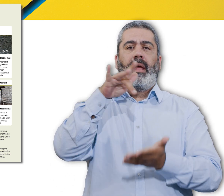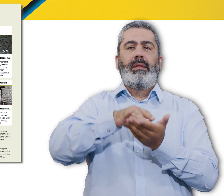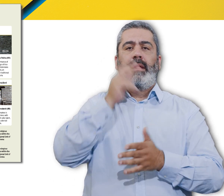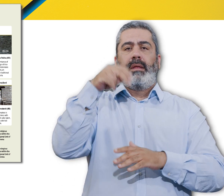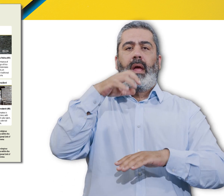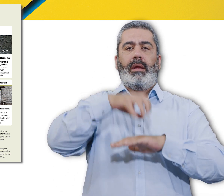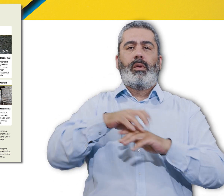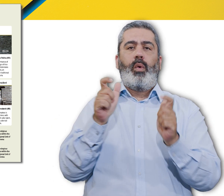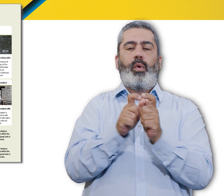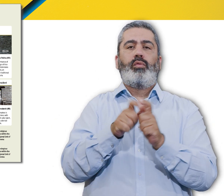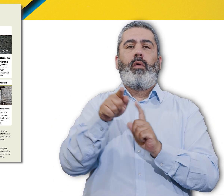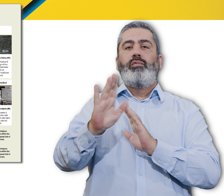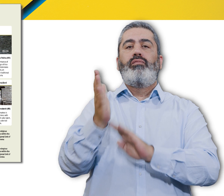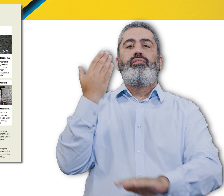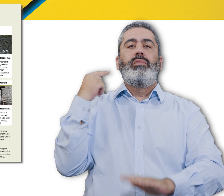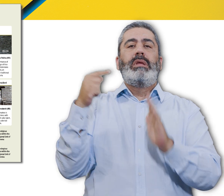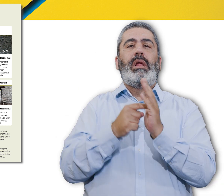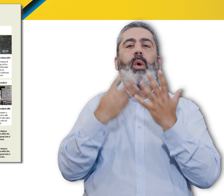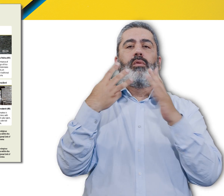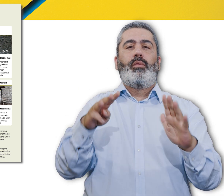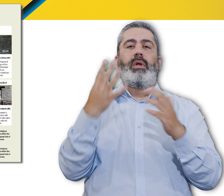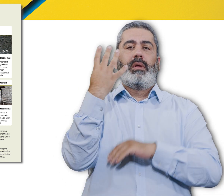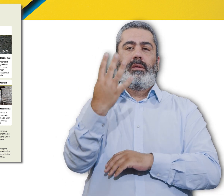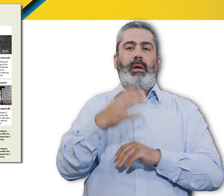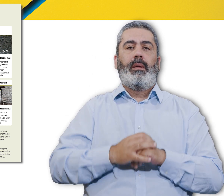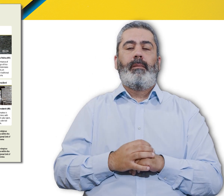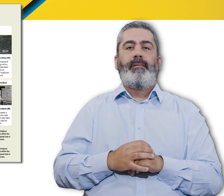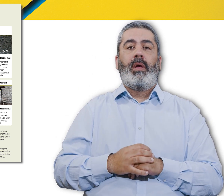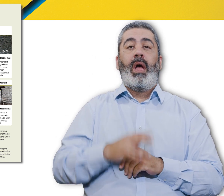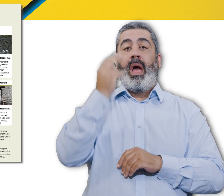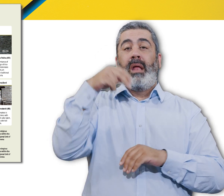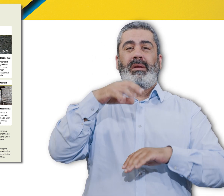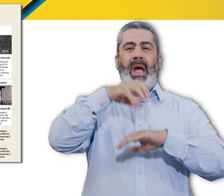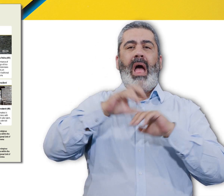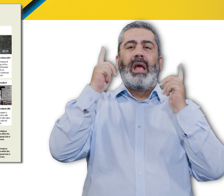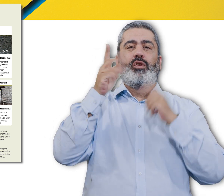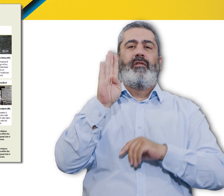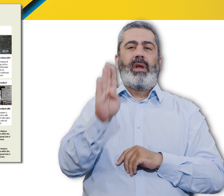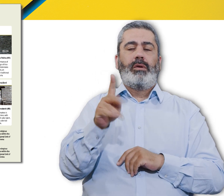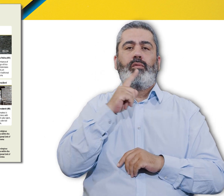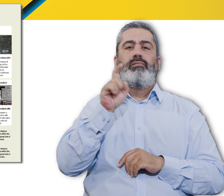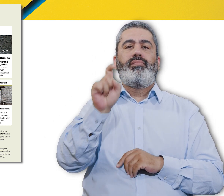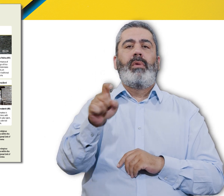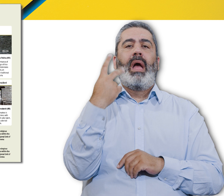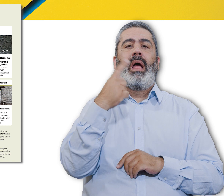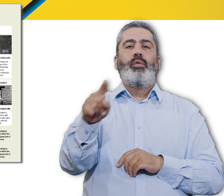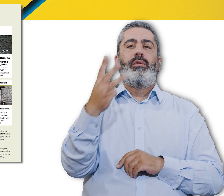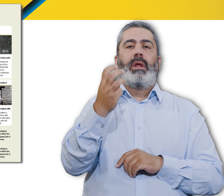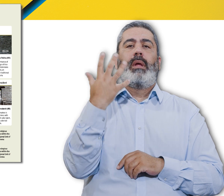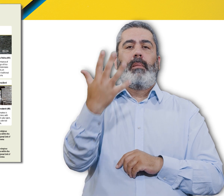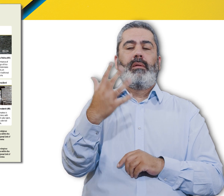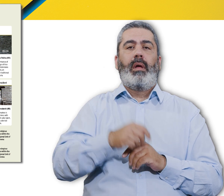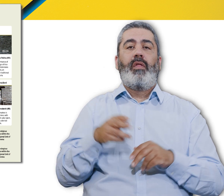of the area, the central church of the village, built in 1804. Church of St. Vlasios,